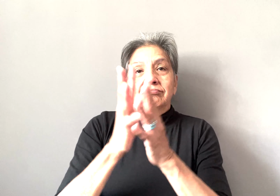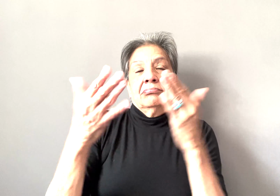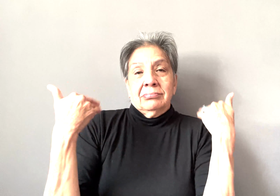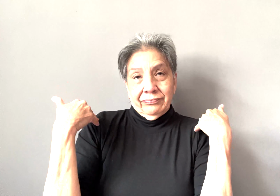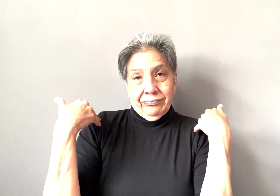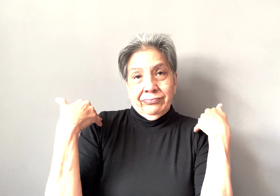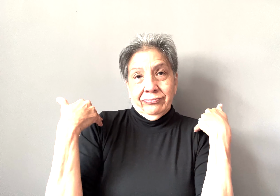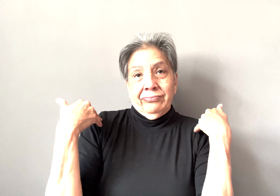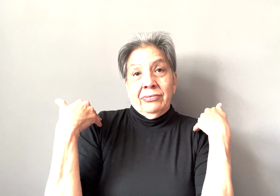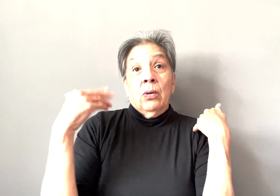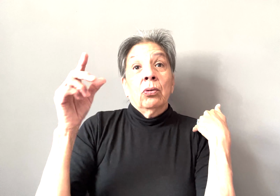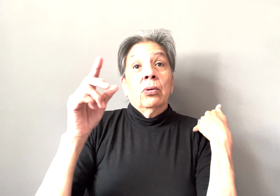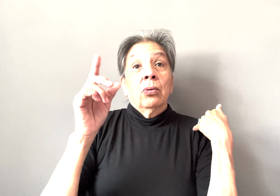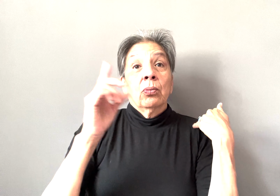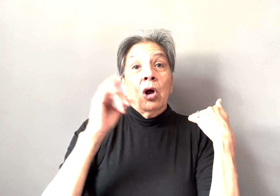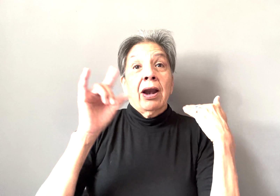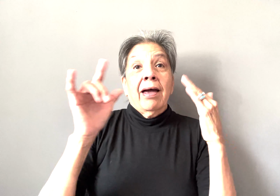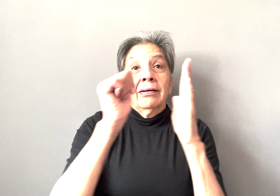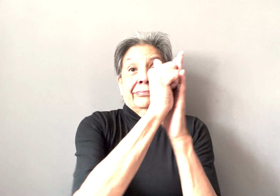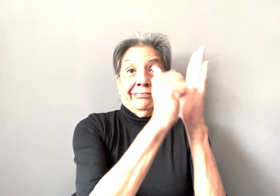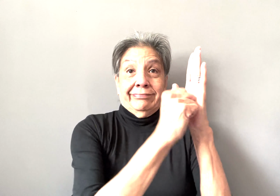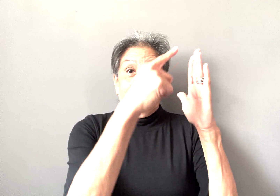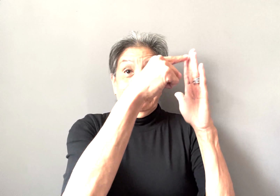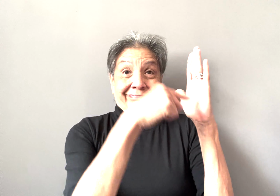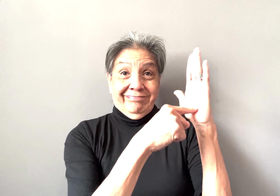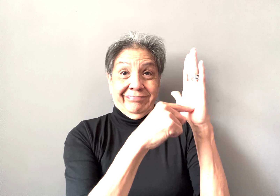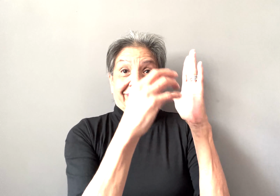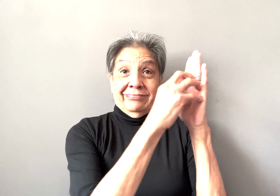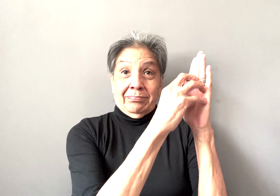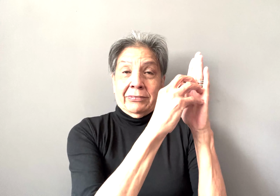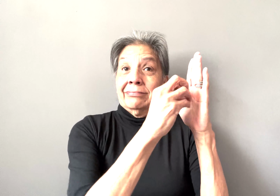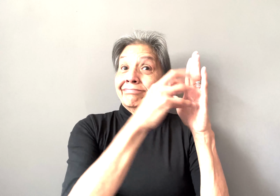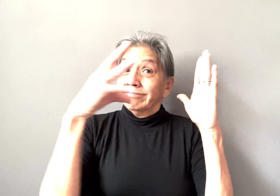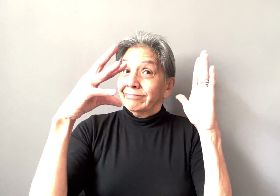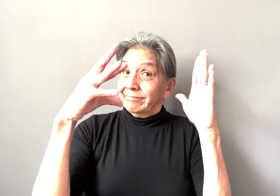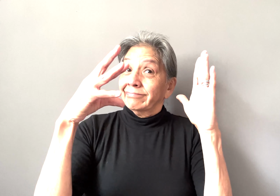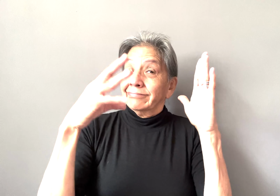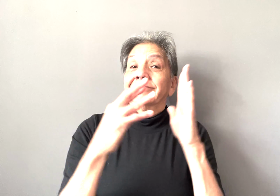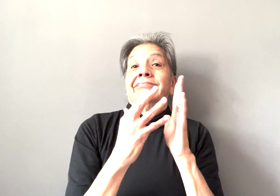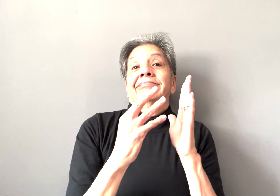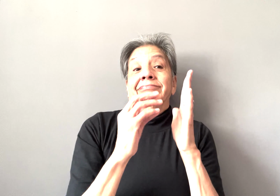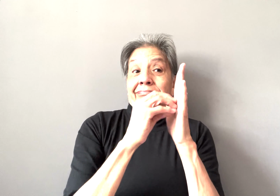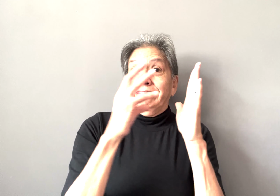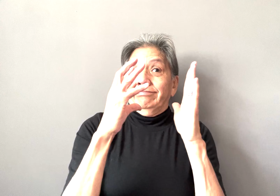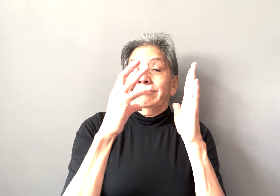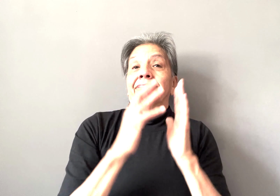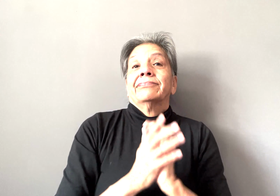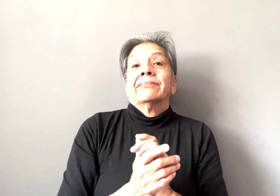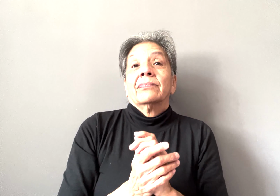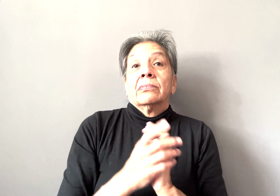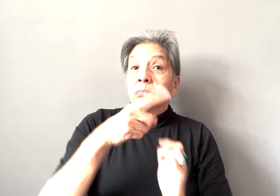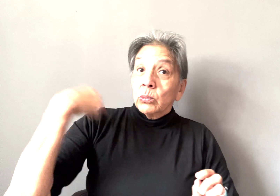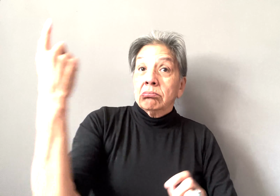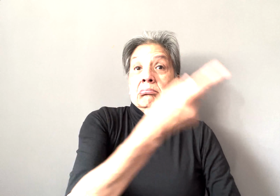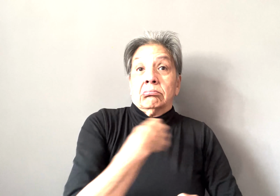. We call on the Federal Government to support First Nations